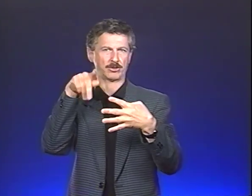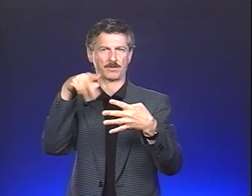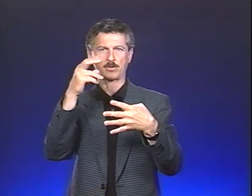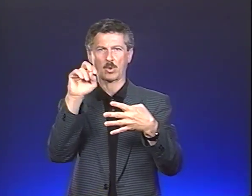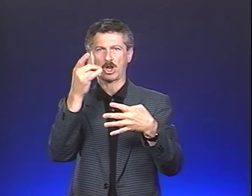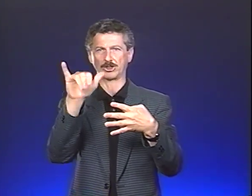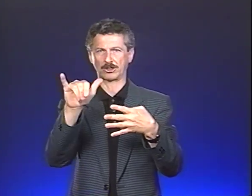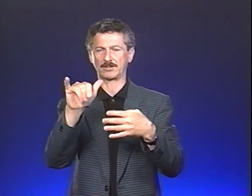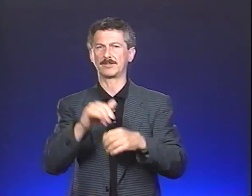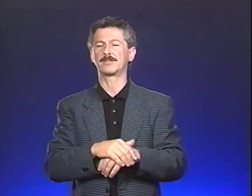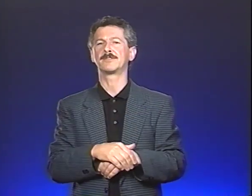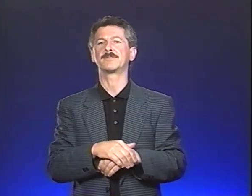We'll now focus on phonology.